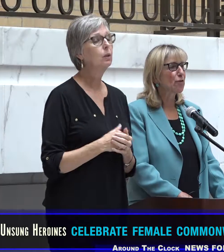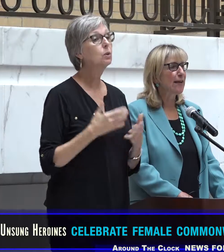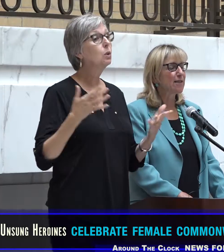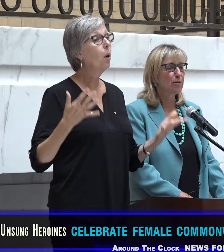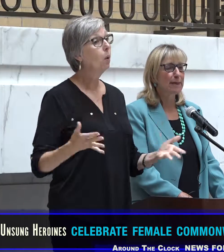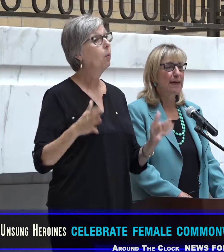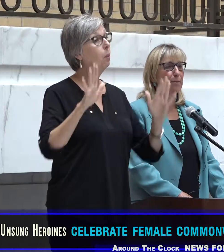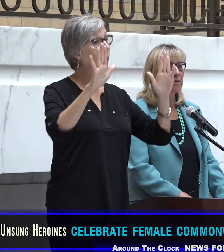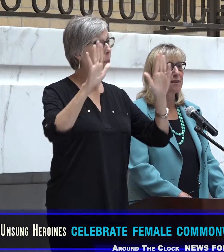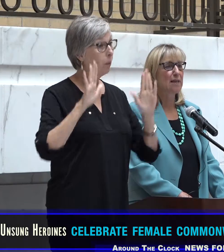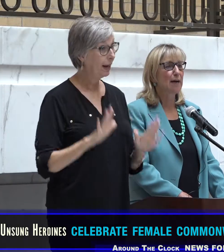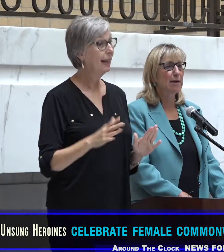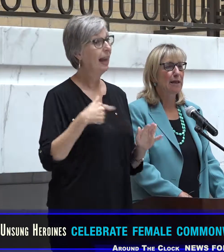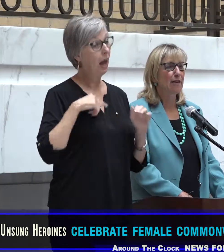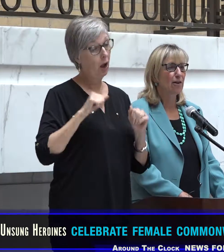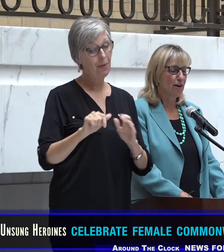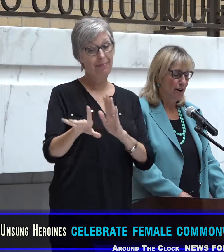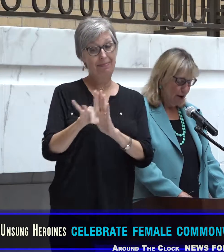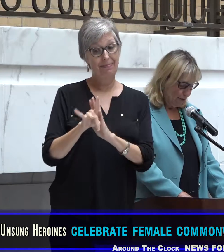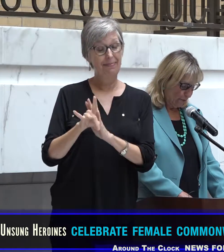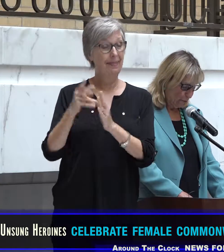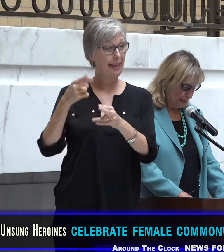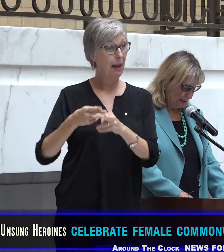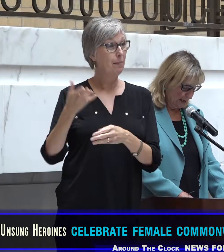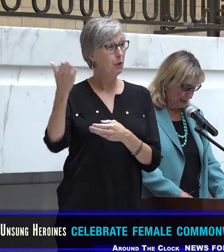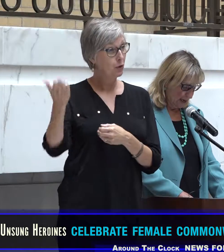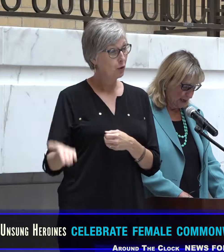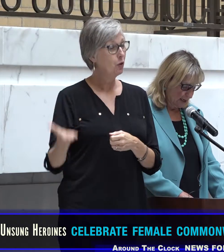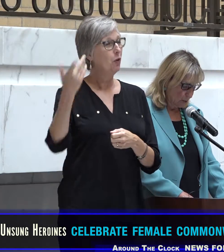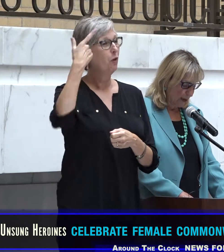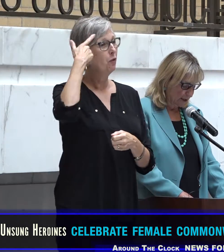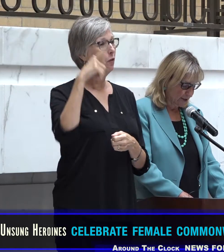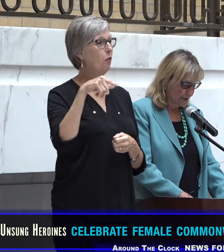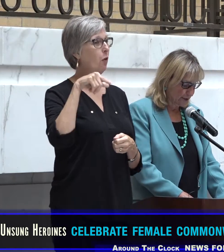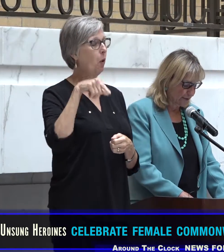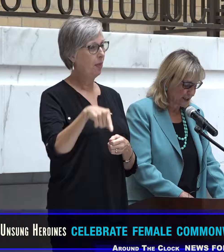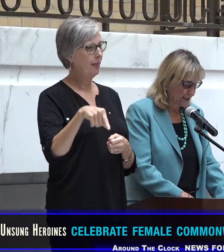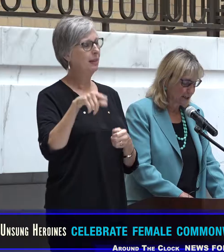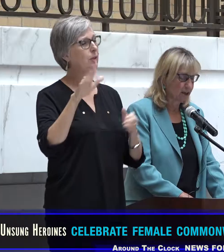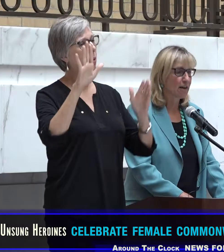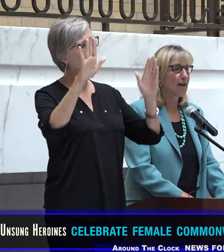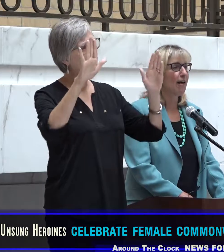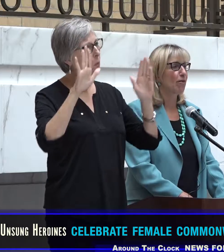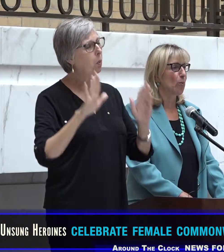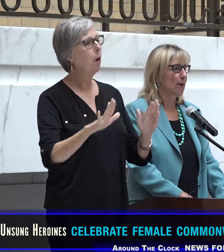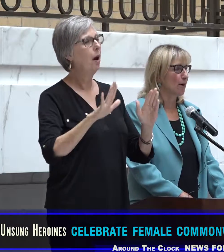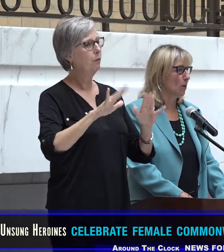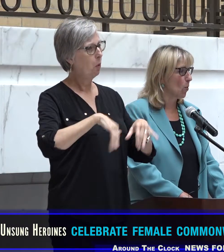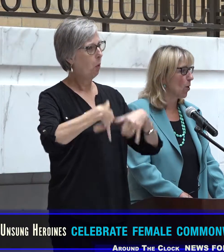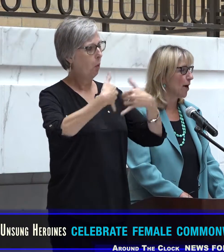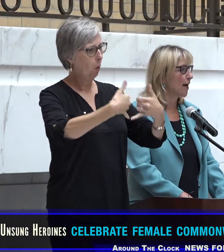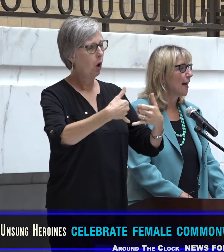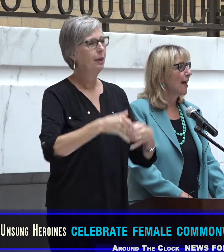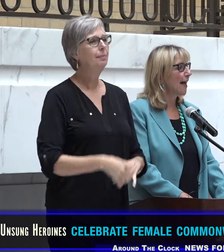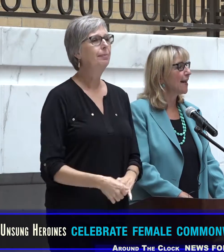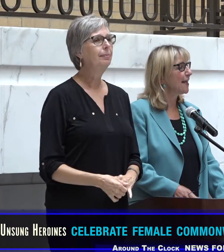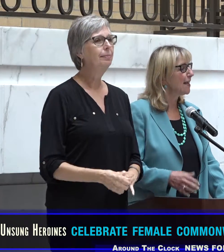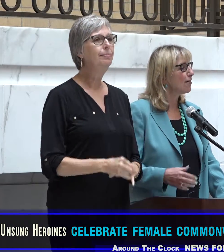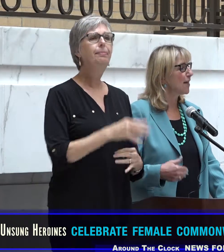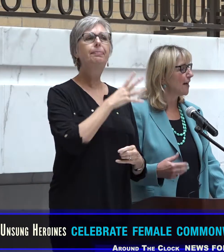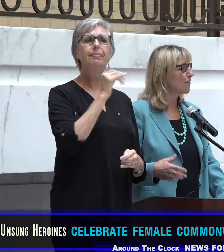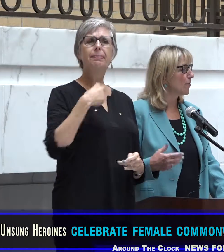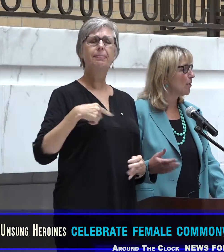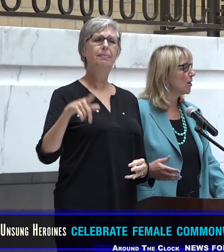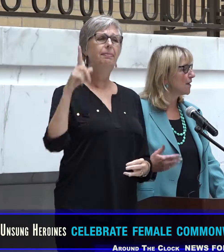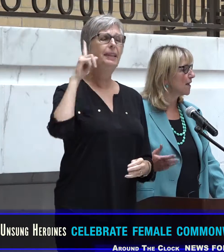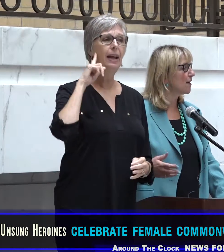So it was great to be able to nominate her for the well-deserved Unsung Heroine Award. And I